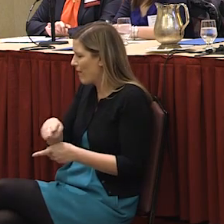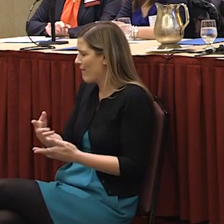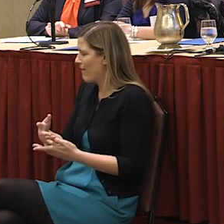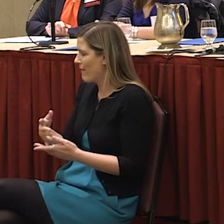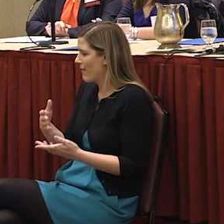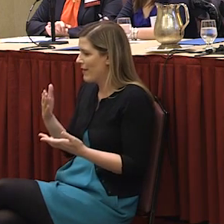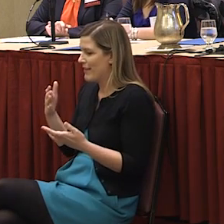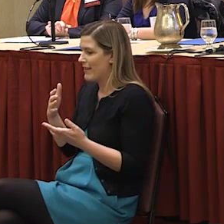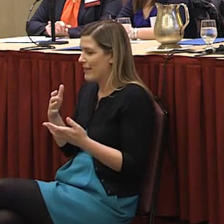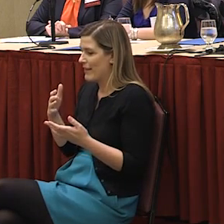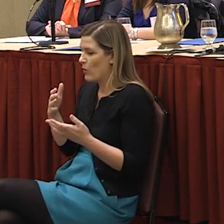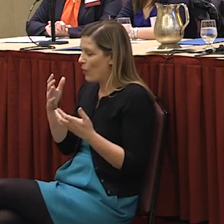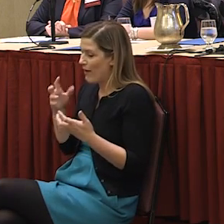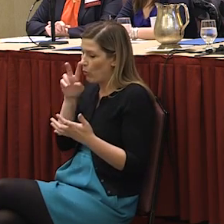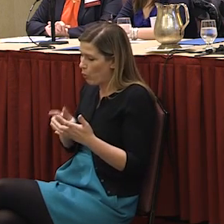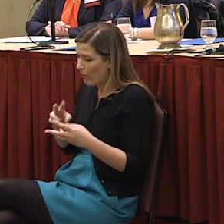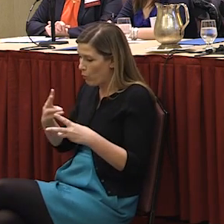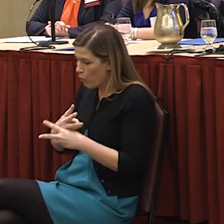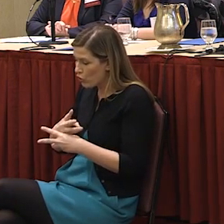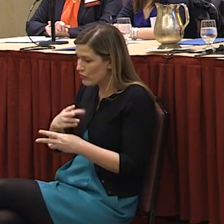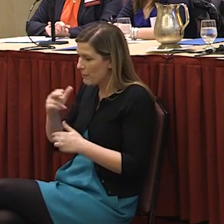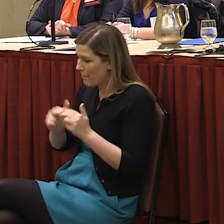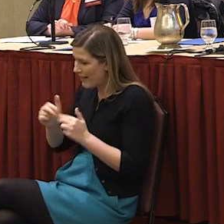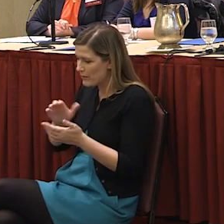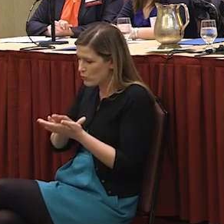schools are, and the schools with the worst,